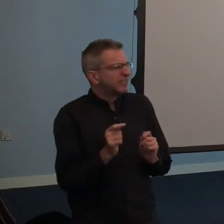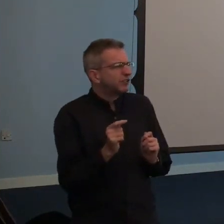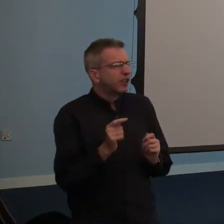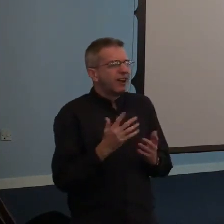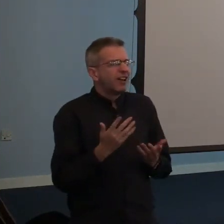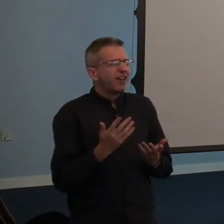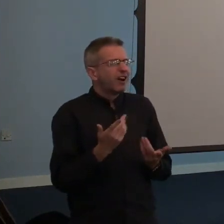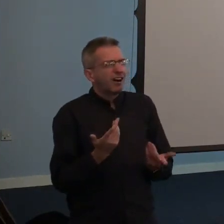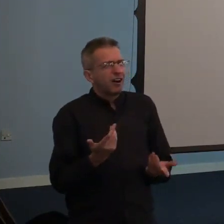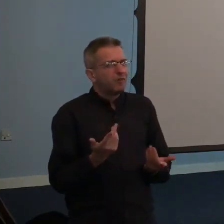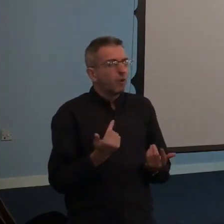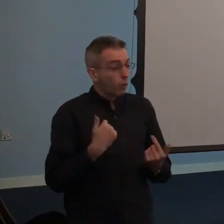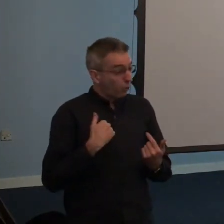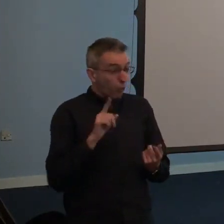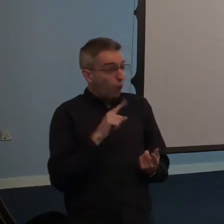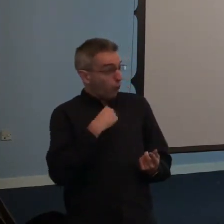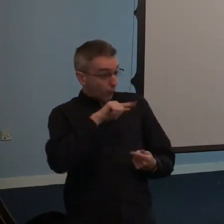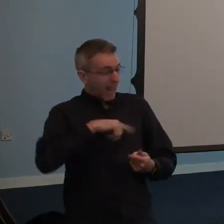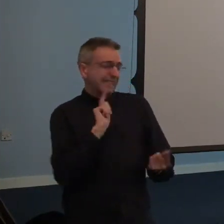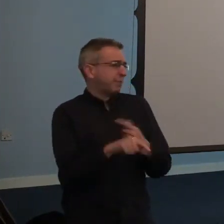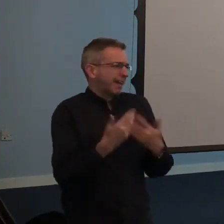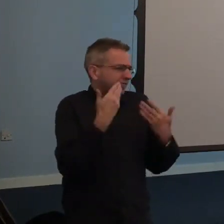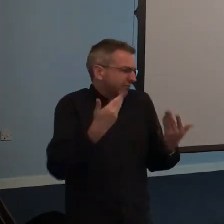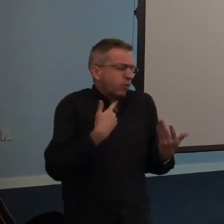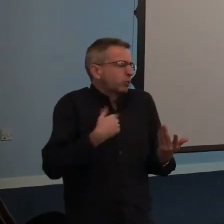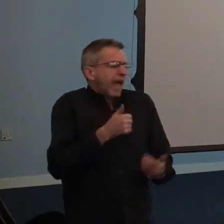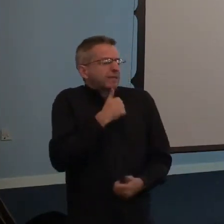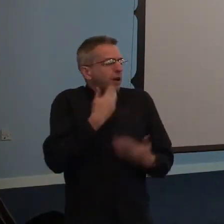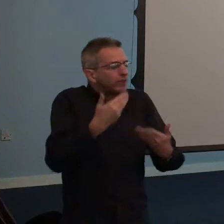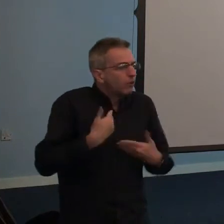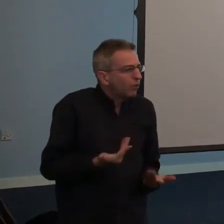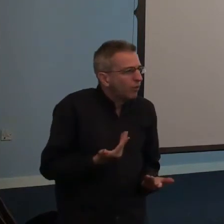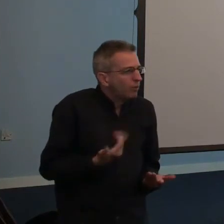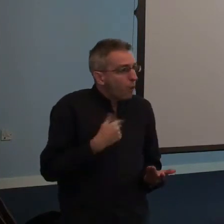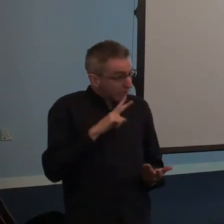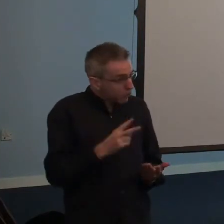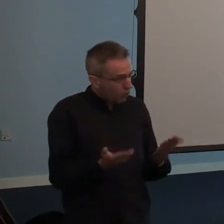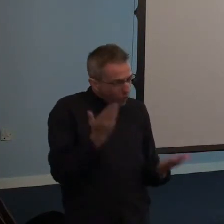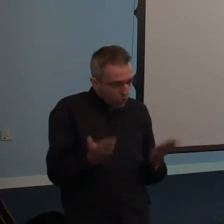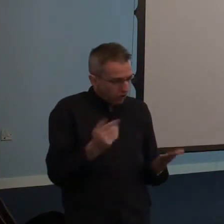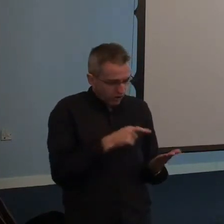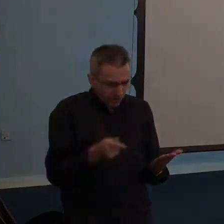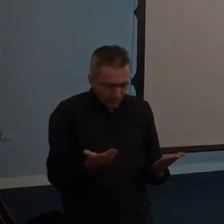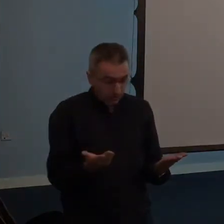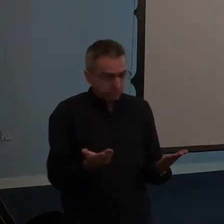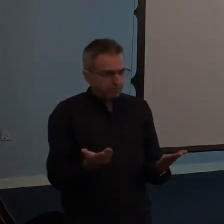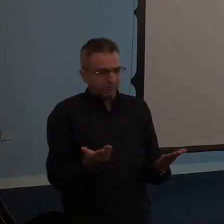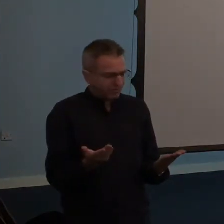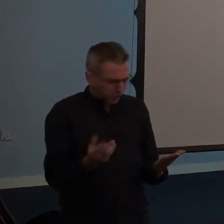You know, in terms of measuring change and shifts in attitudes, we didn't know what to expect, okay? But when we saw those numbers coming back